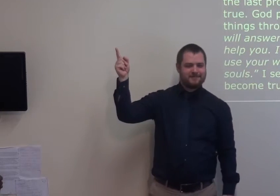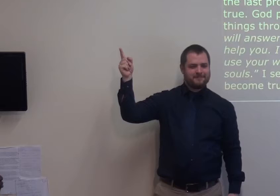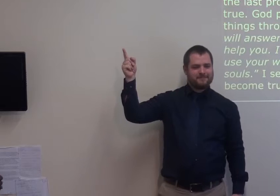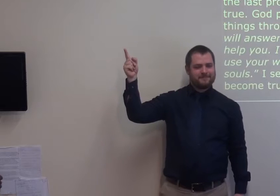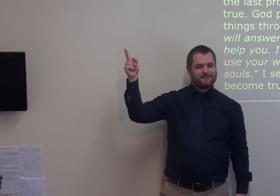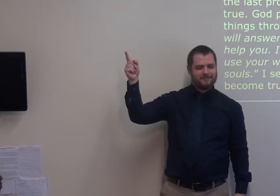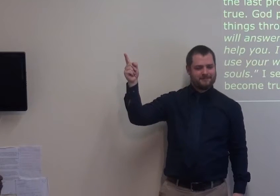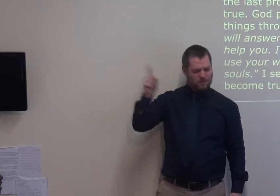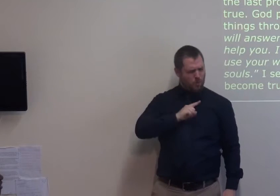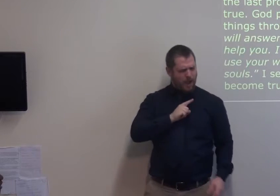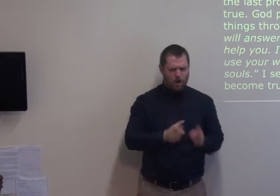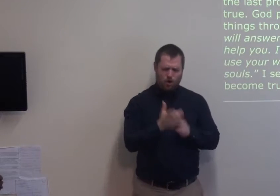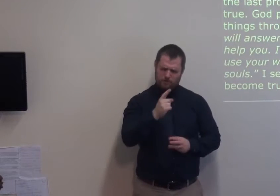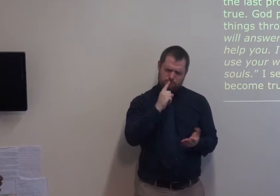God promises me many things through life.